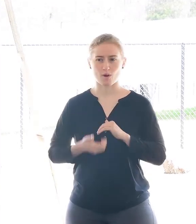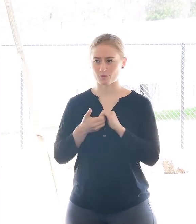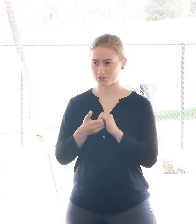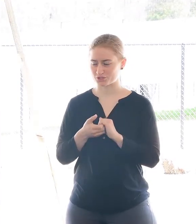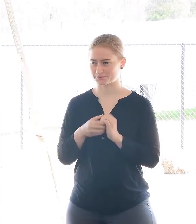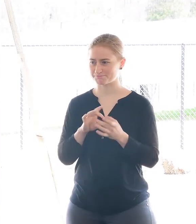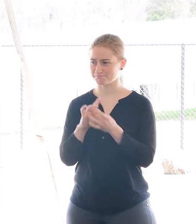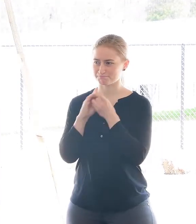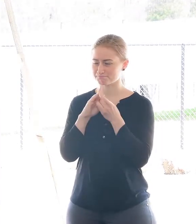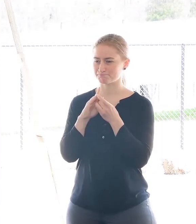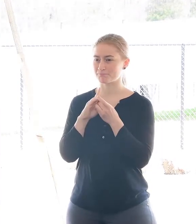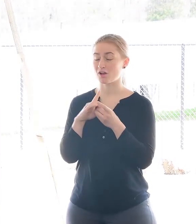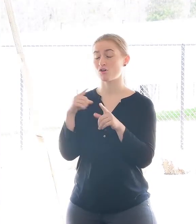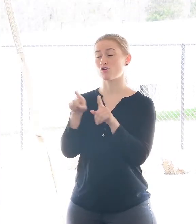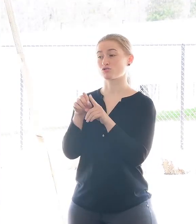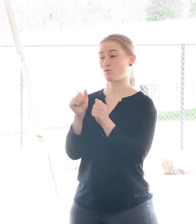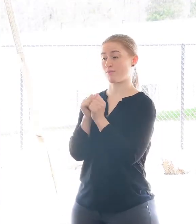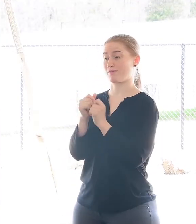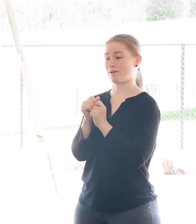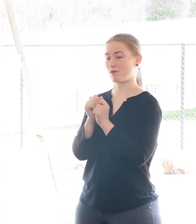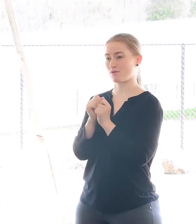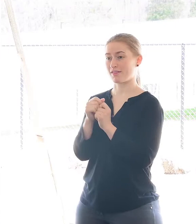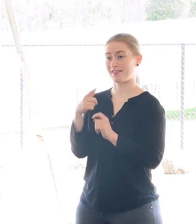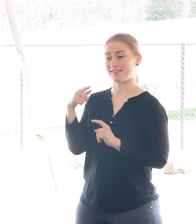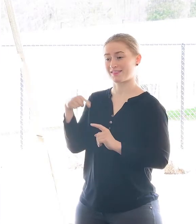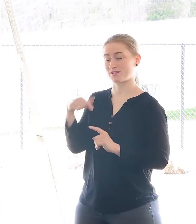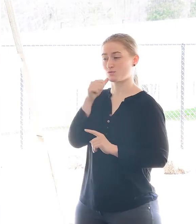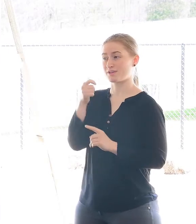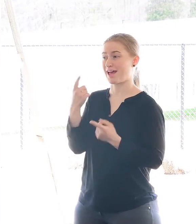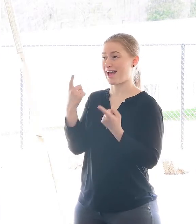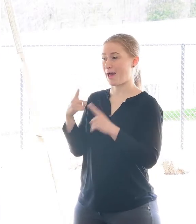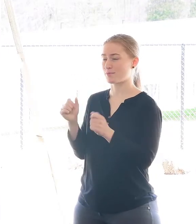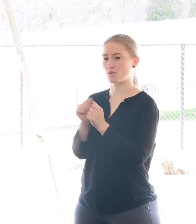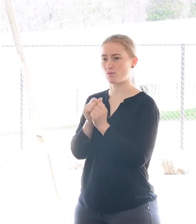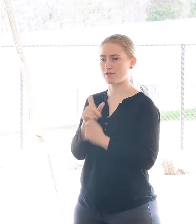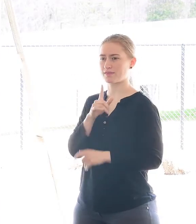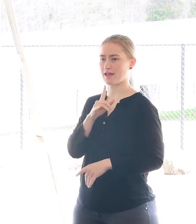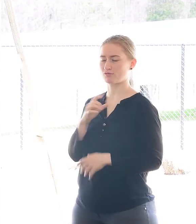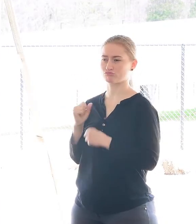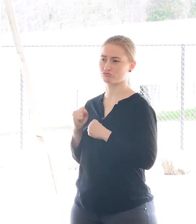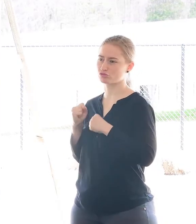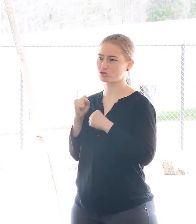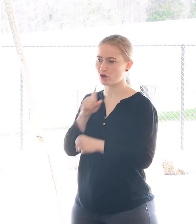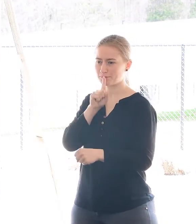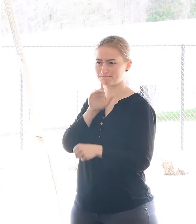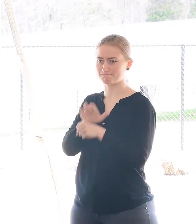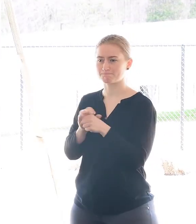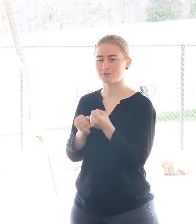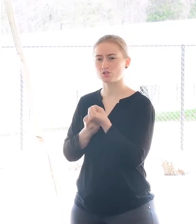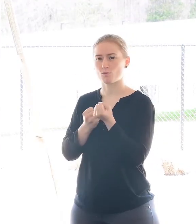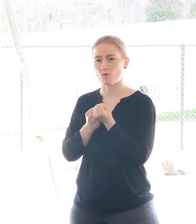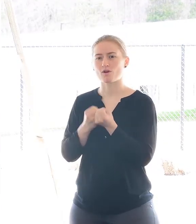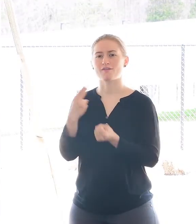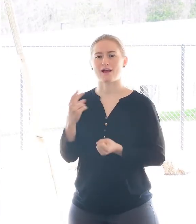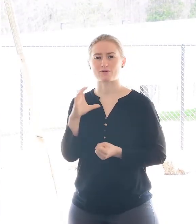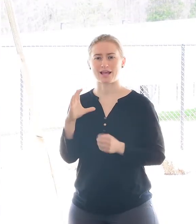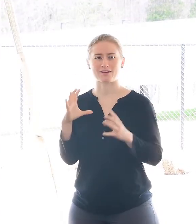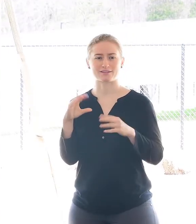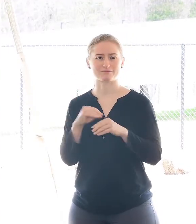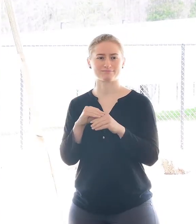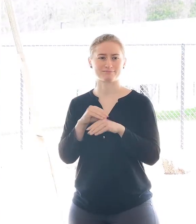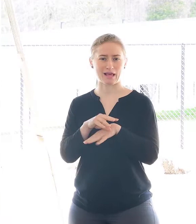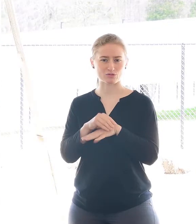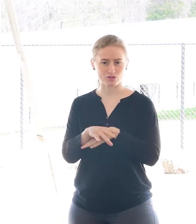addition, this whole project wouldn't have happened without the firm, strong support of the Howard County Council. So I